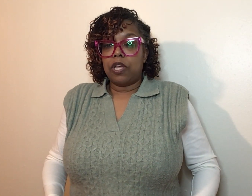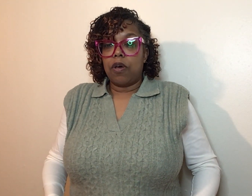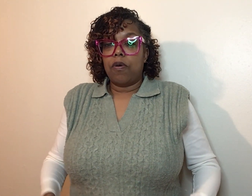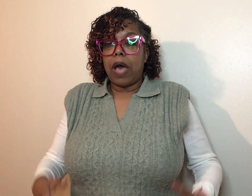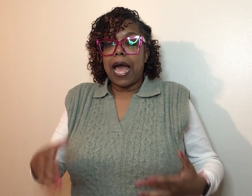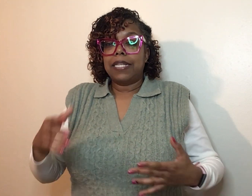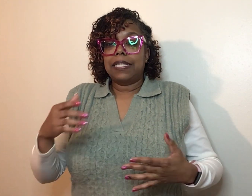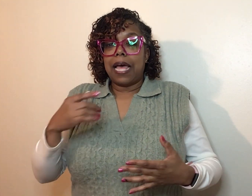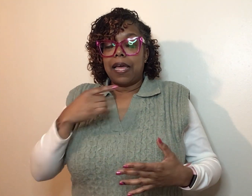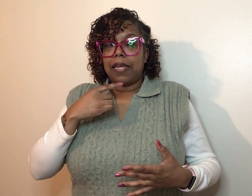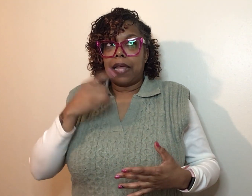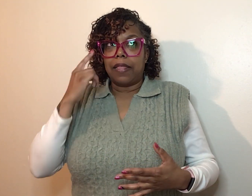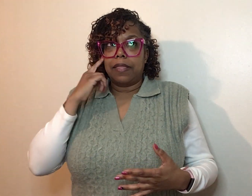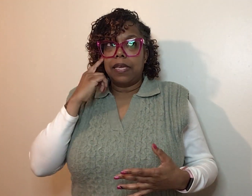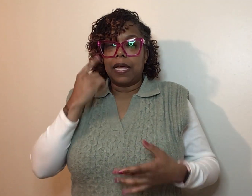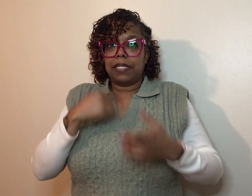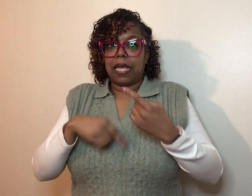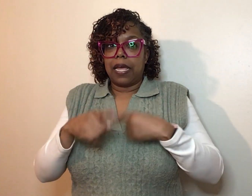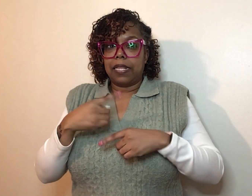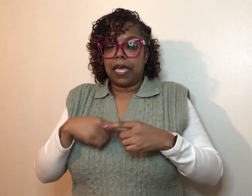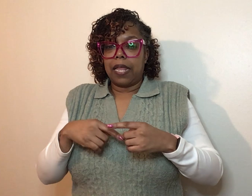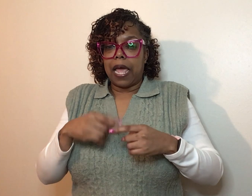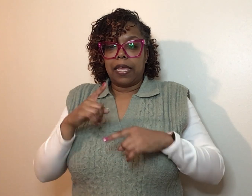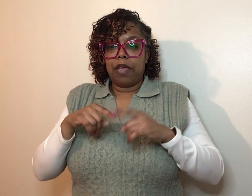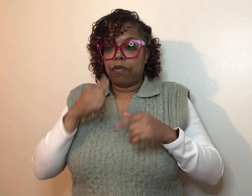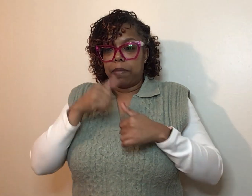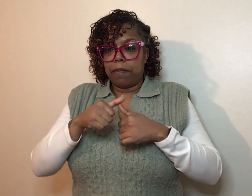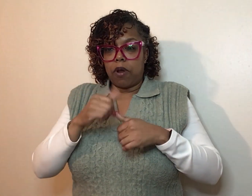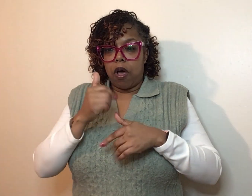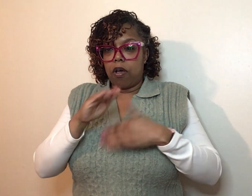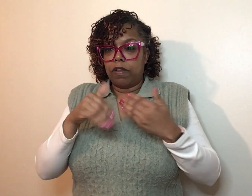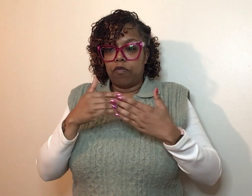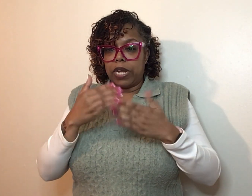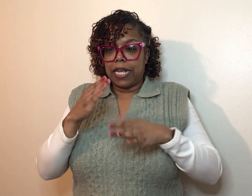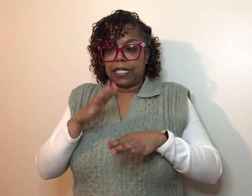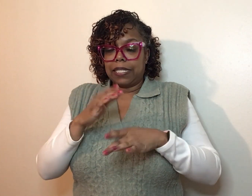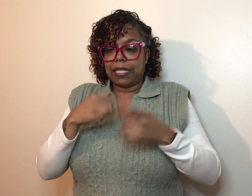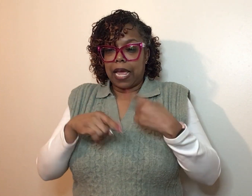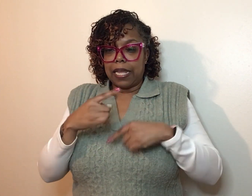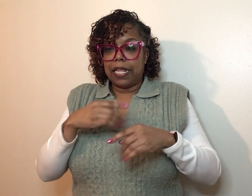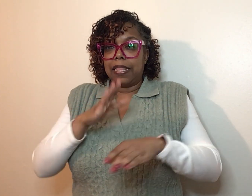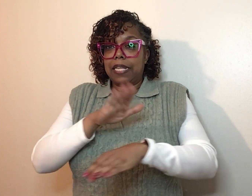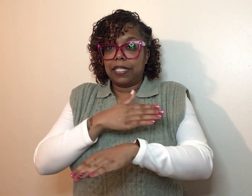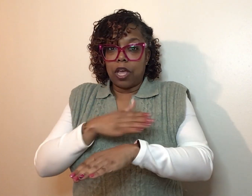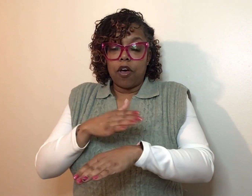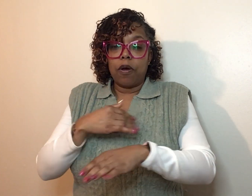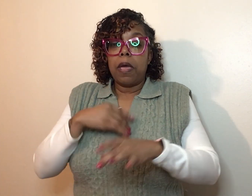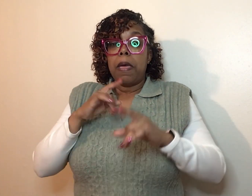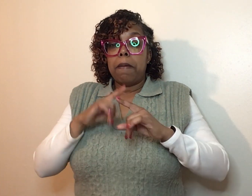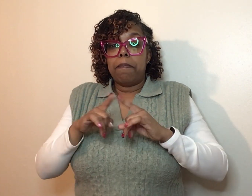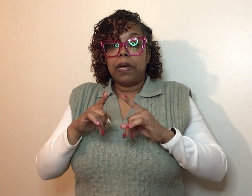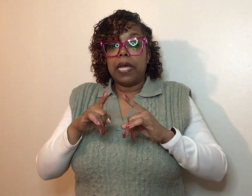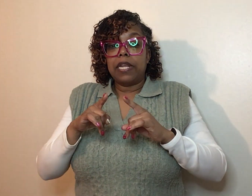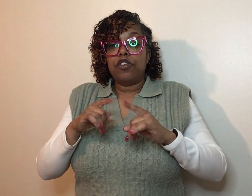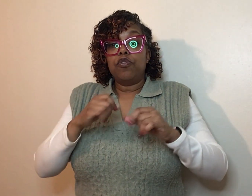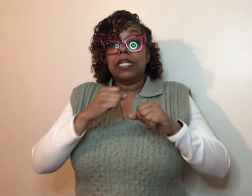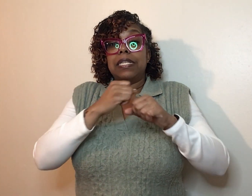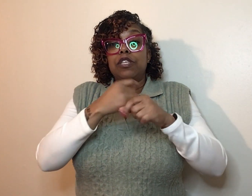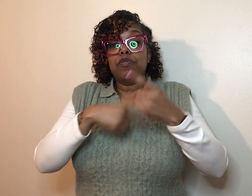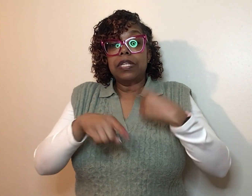So I think I signed that. I can't remember all of what I signed in that song, but you can